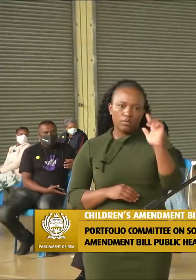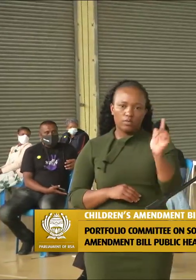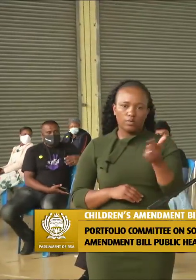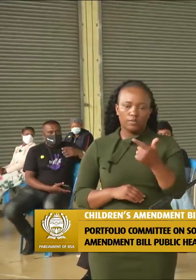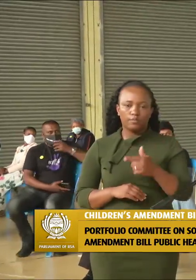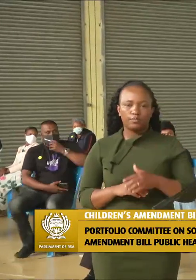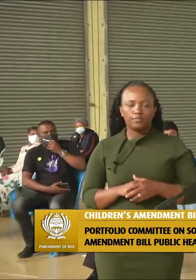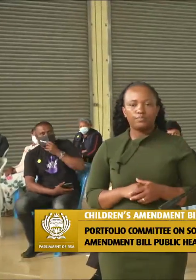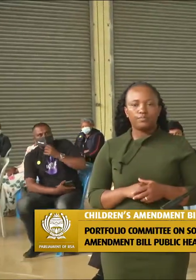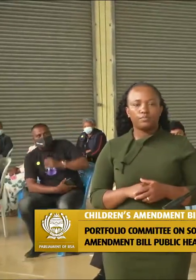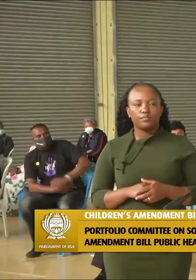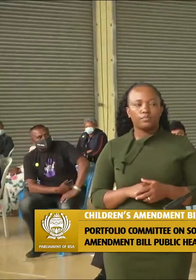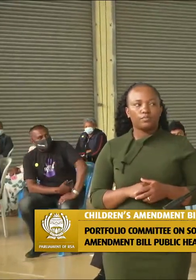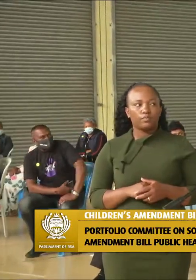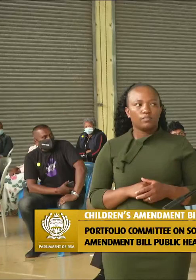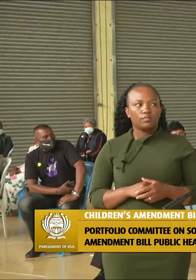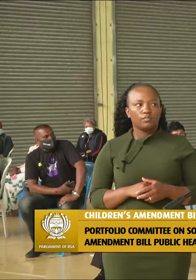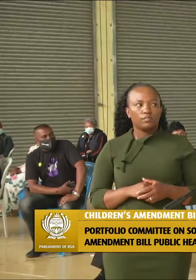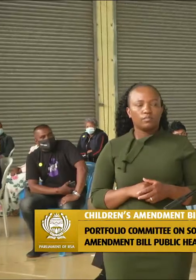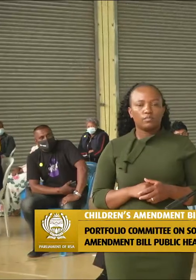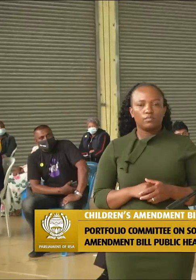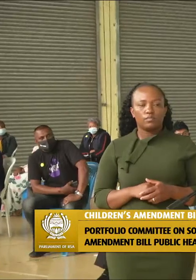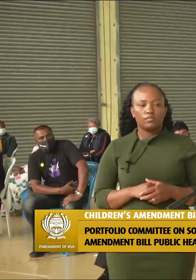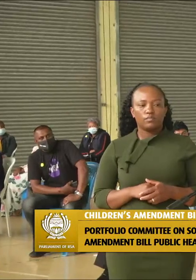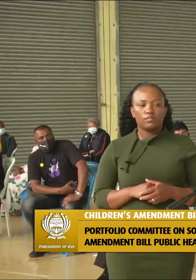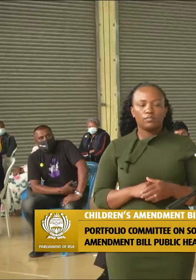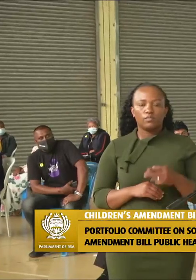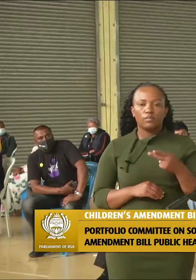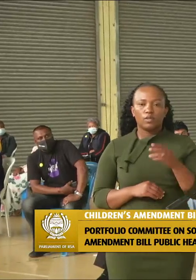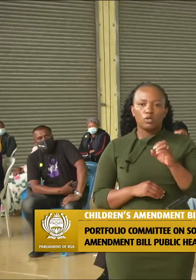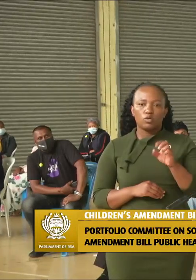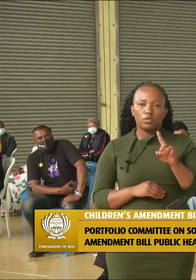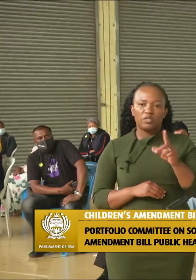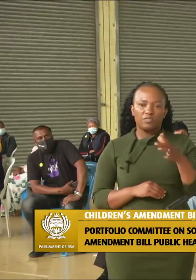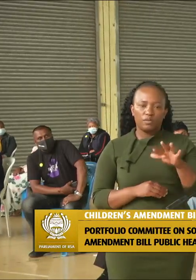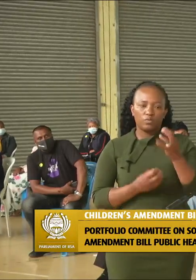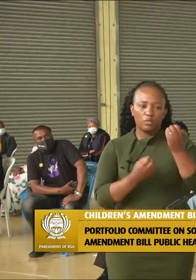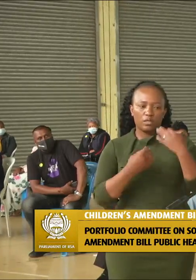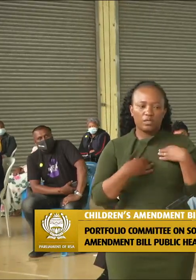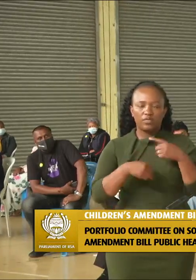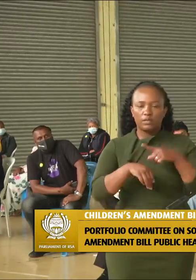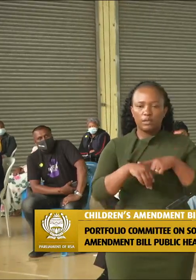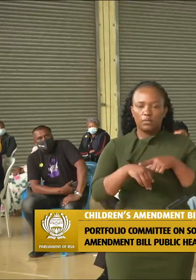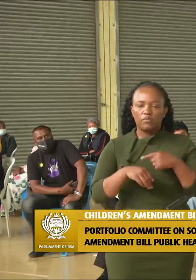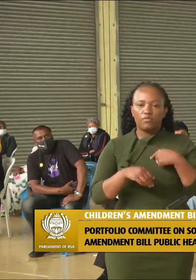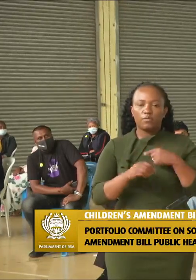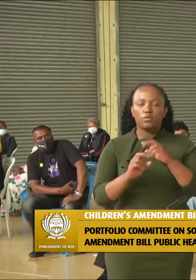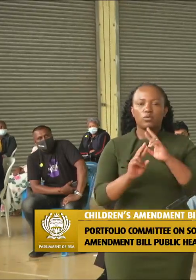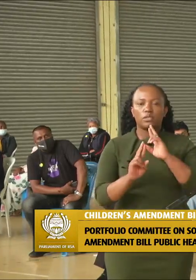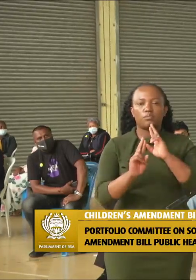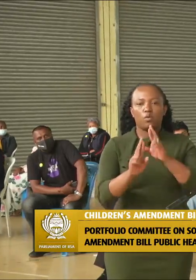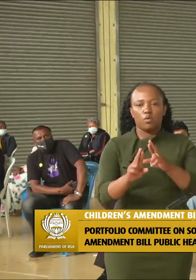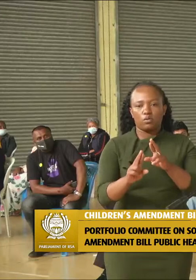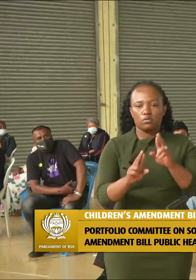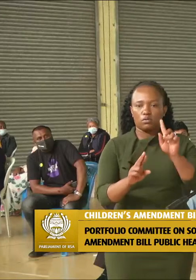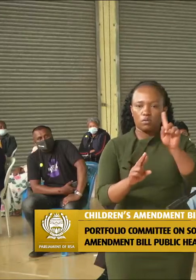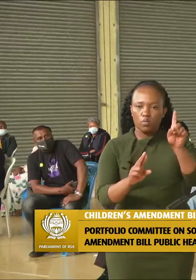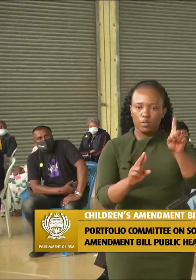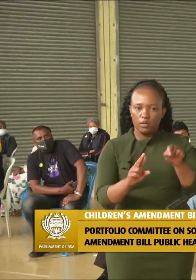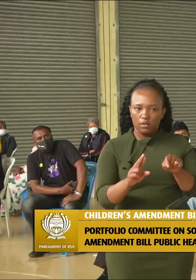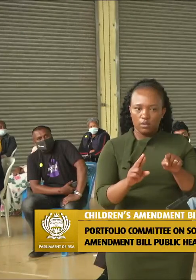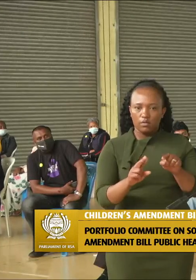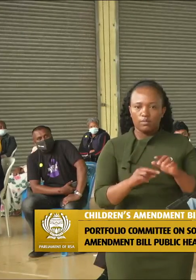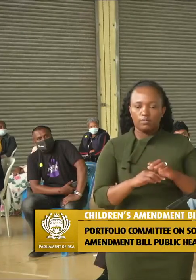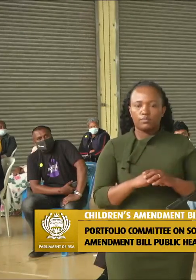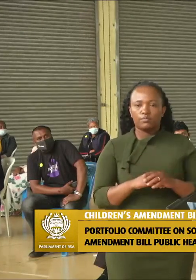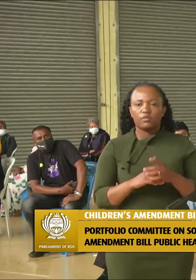The HOD has allowed me an opportunity to respond to questions relating to